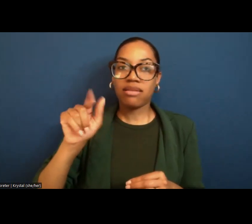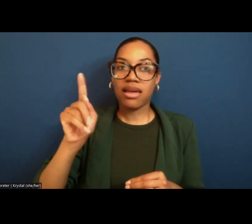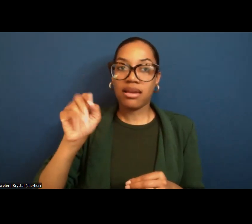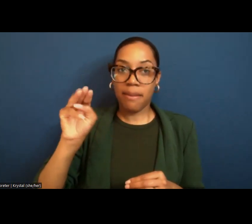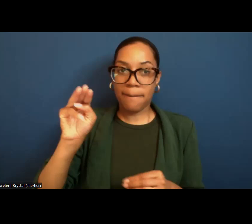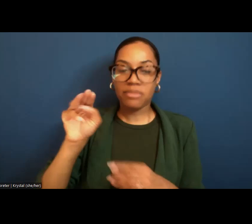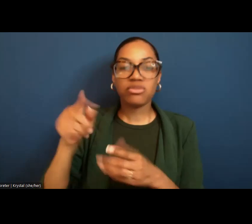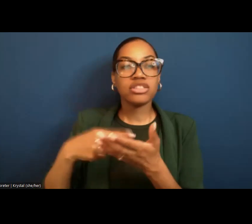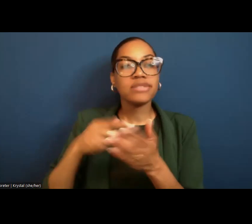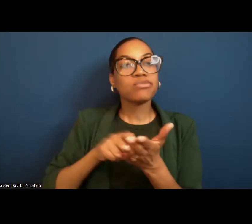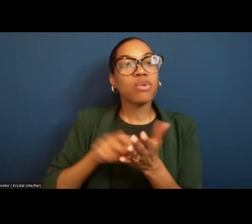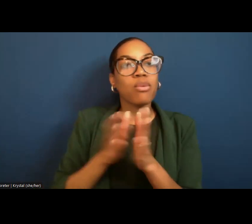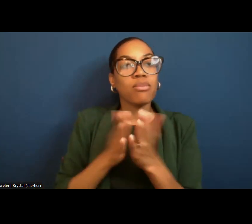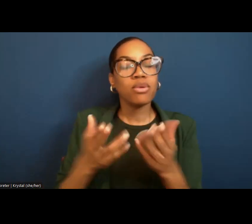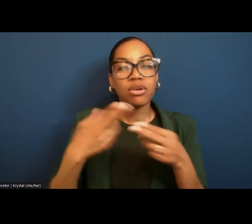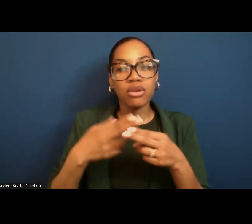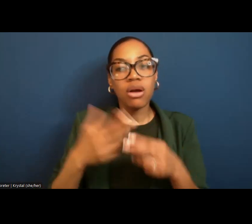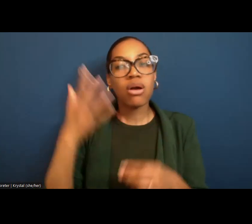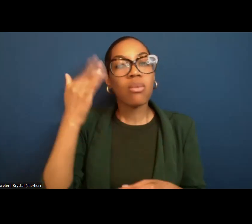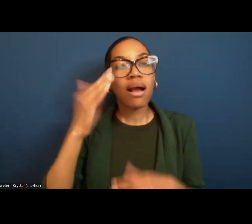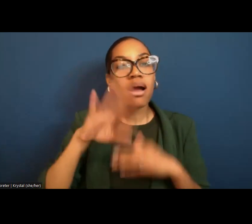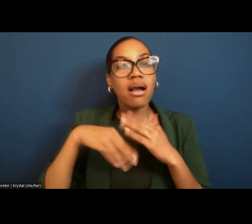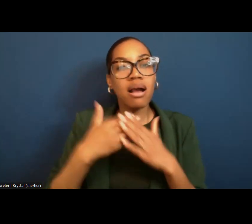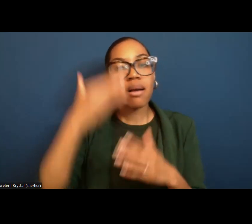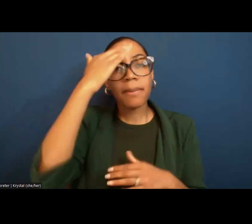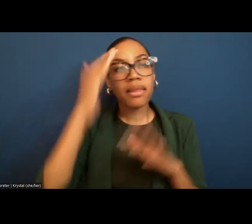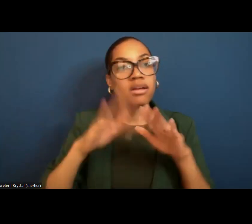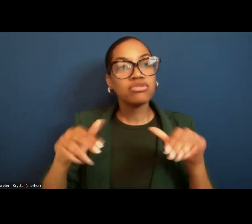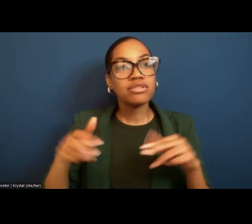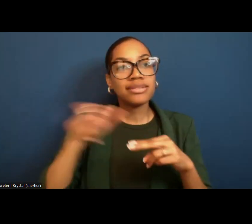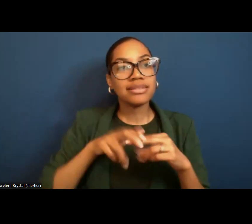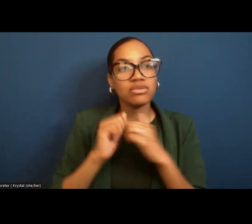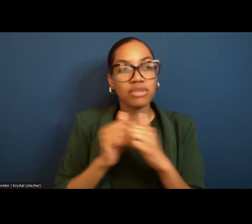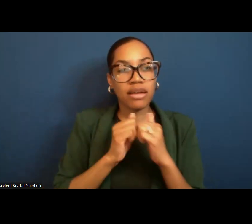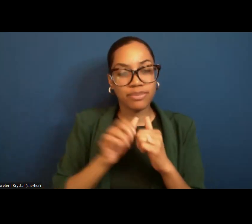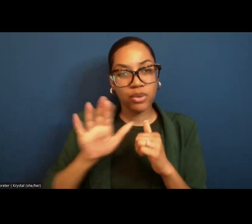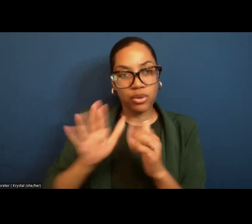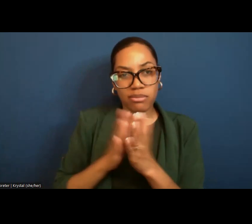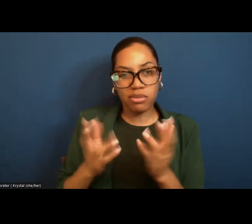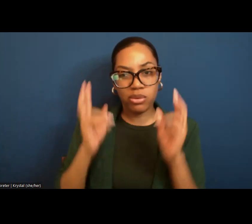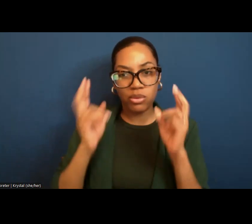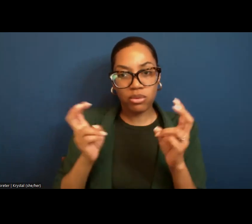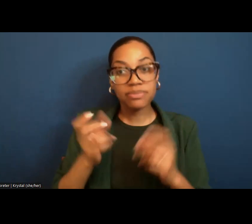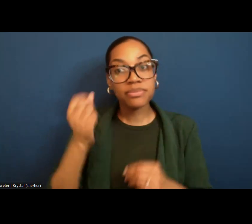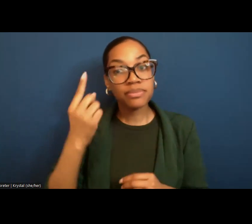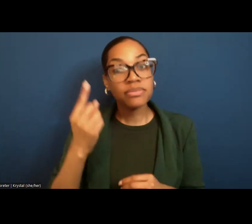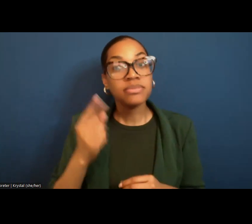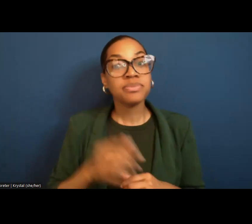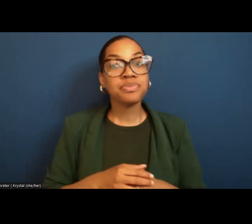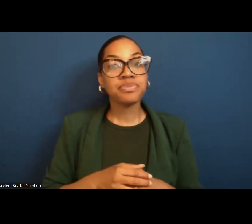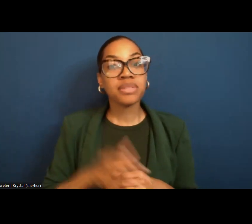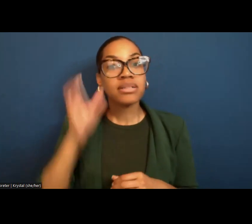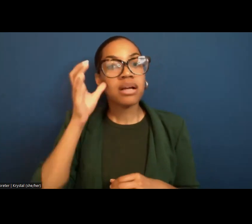consideration. Quote, "The concept of identity is a complex one, shaped by individual characteristics,